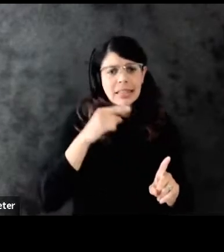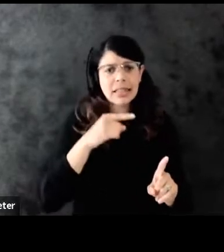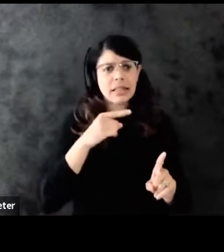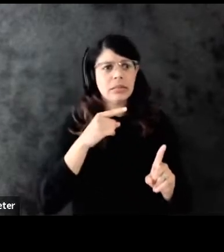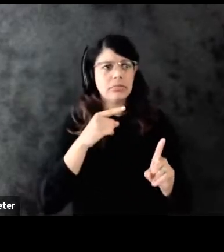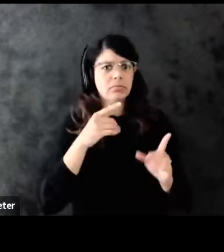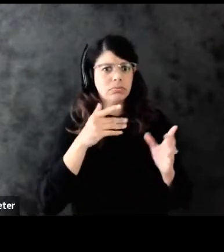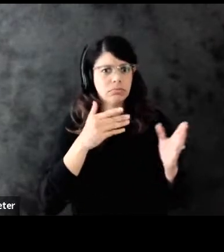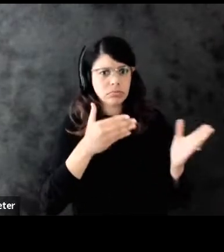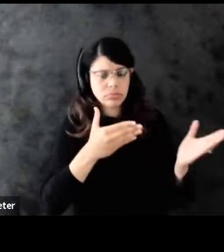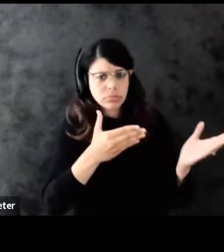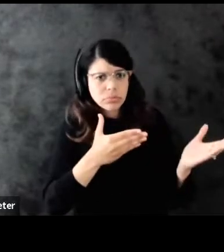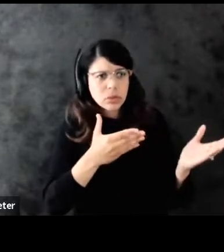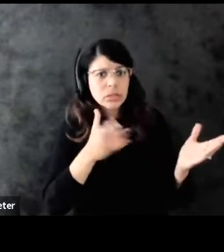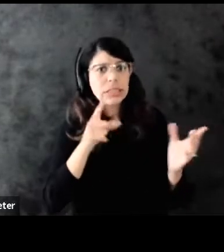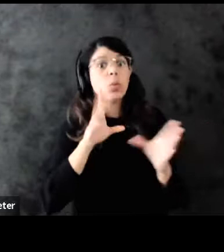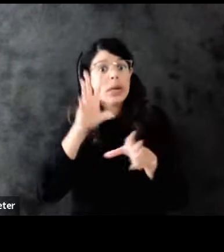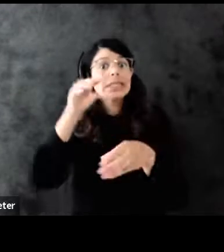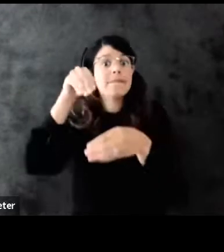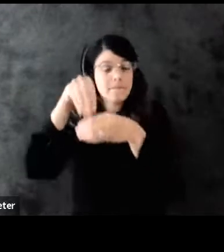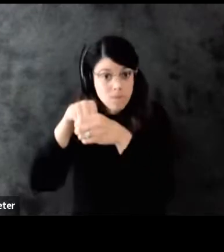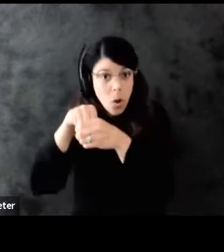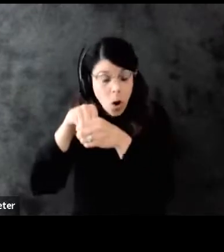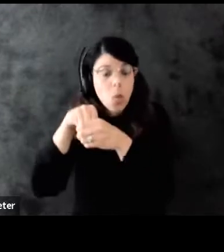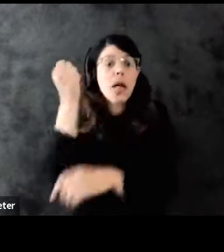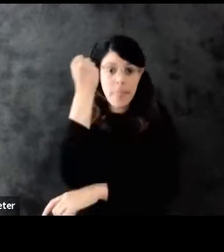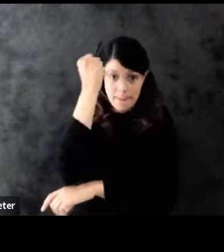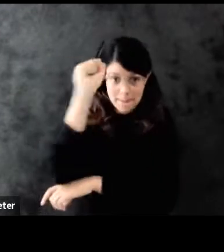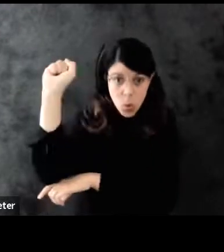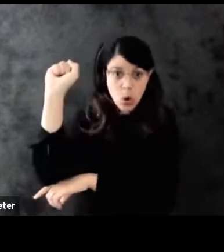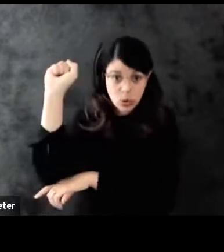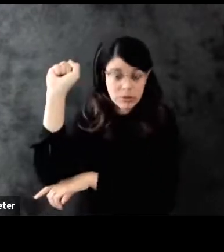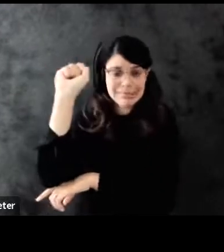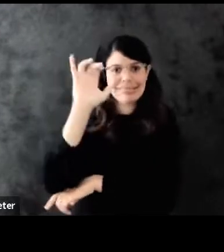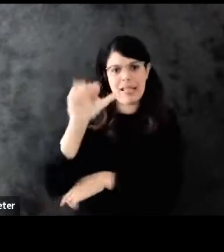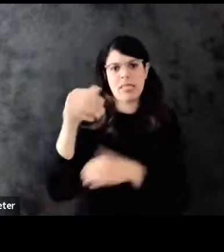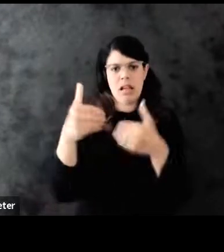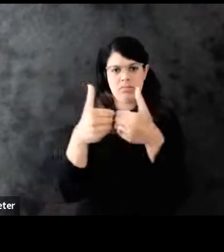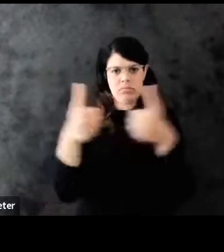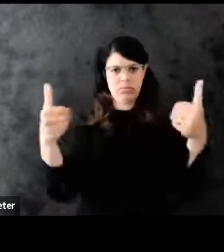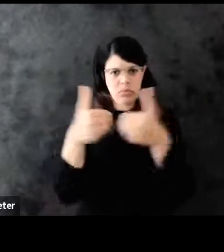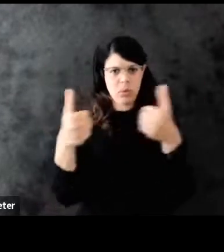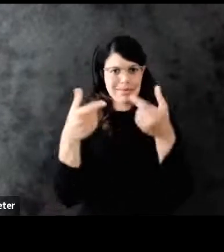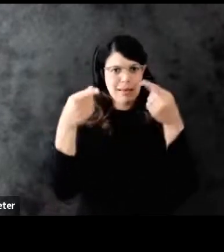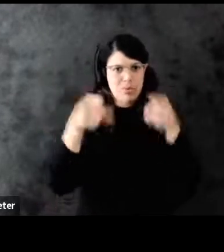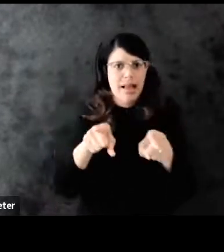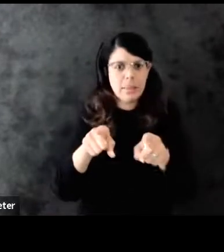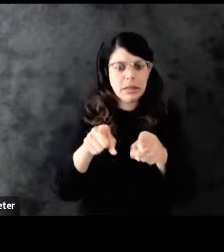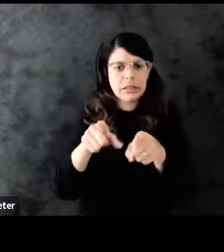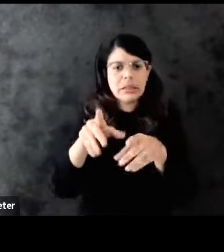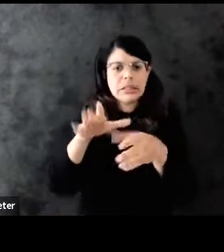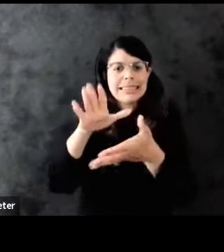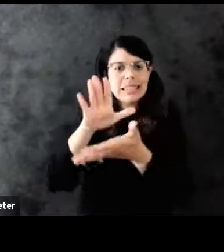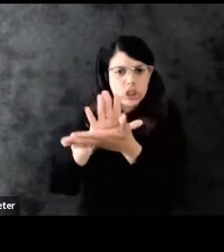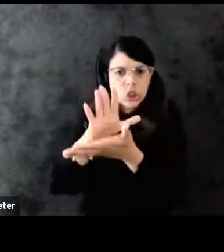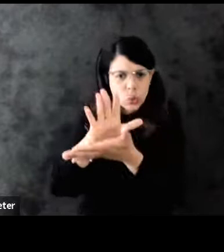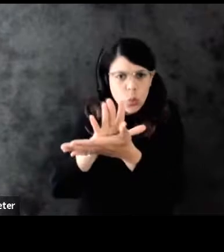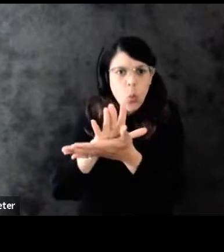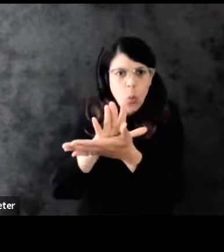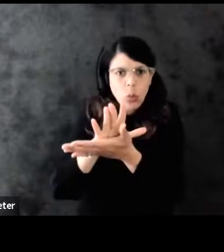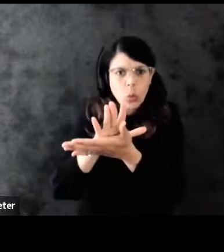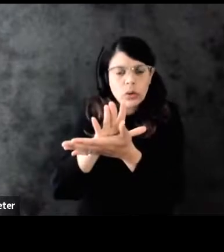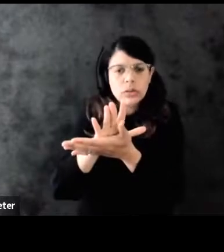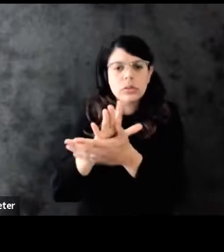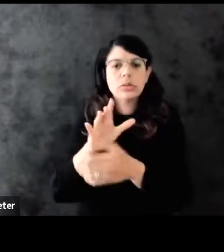in the schools for Mexicans. And so I was invited to join the effort to organize the walkouts,